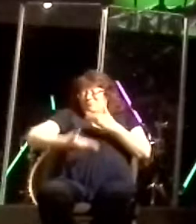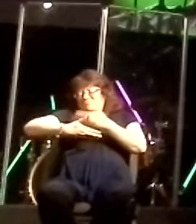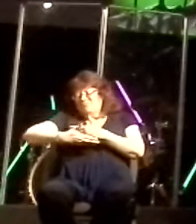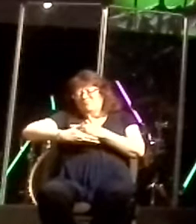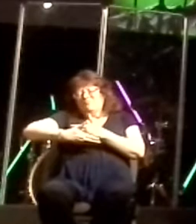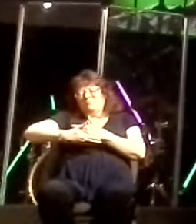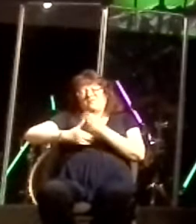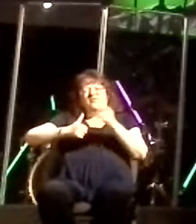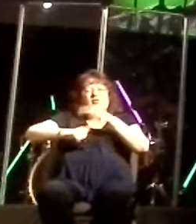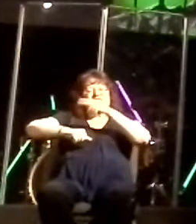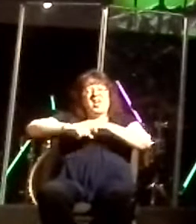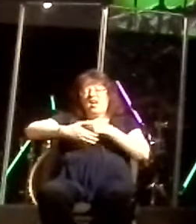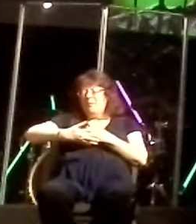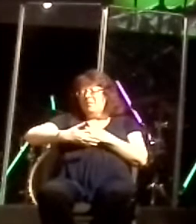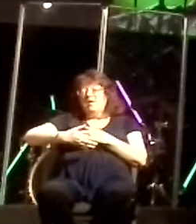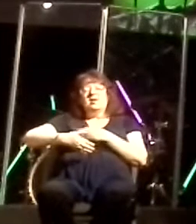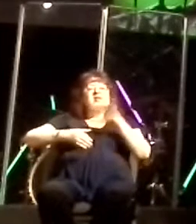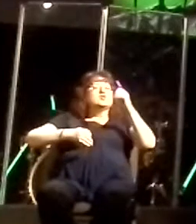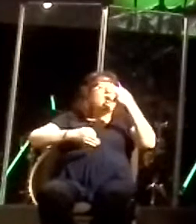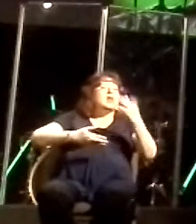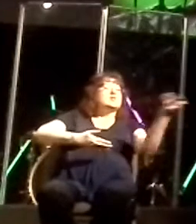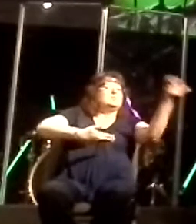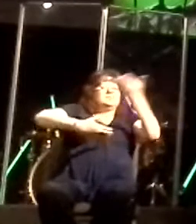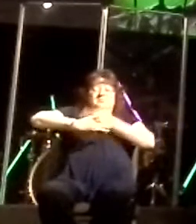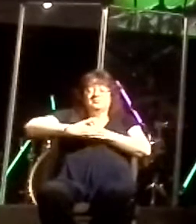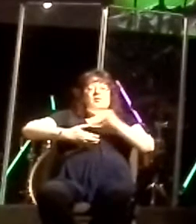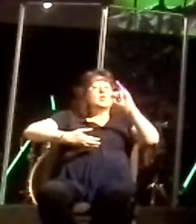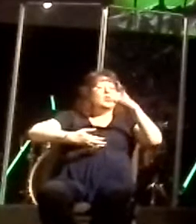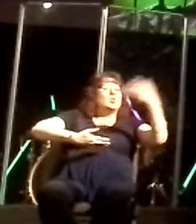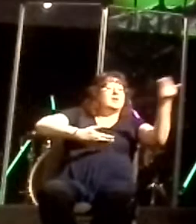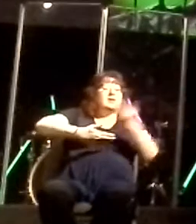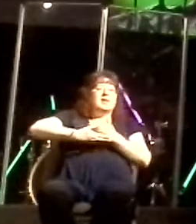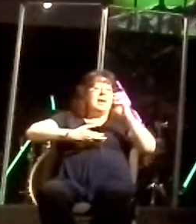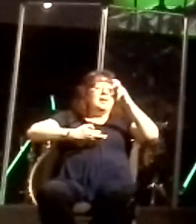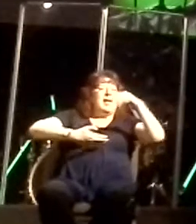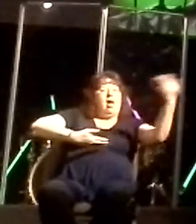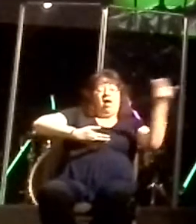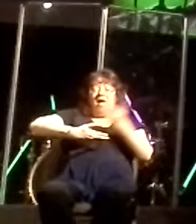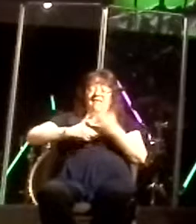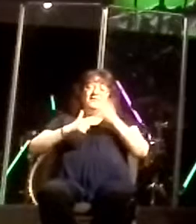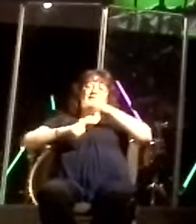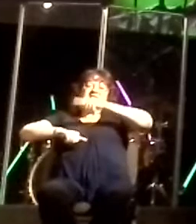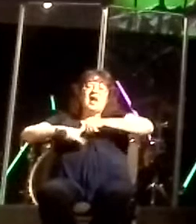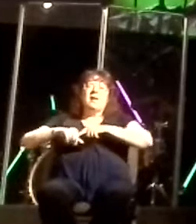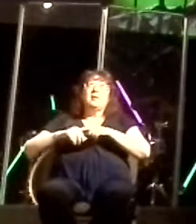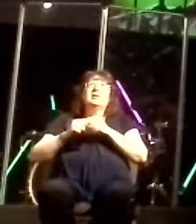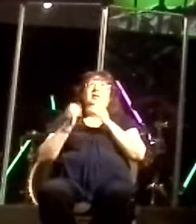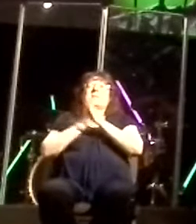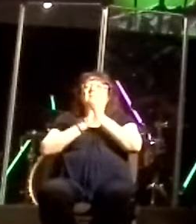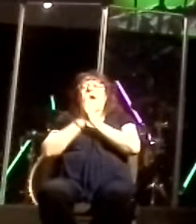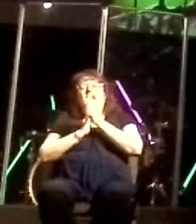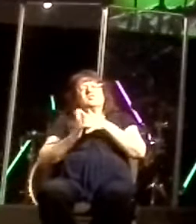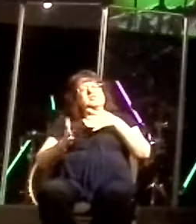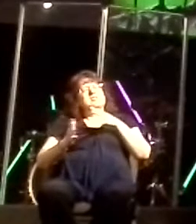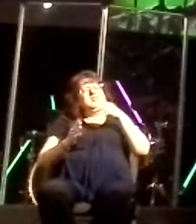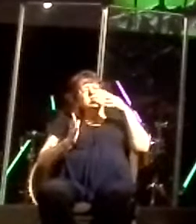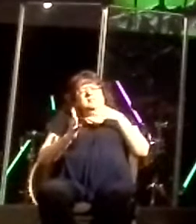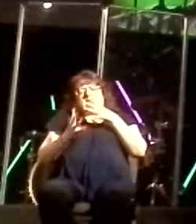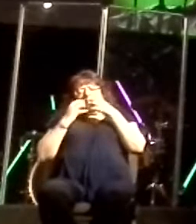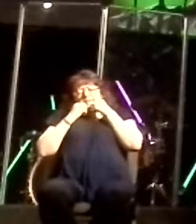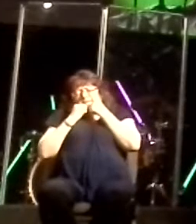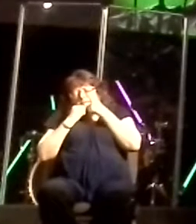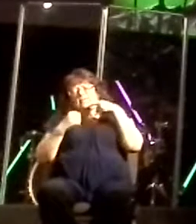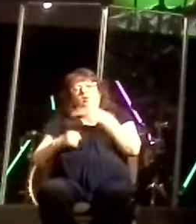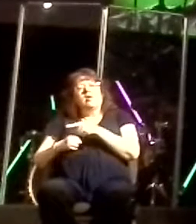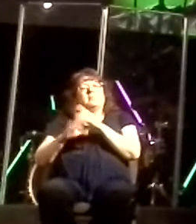hands, my hands for the first time. They put Josh in my hands and Luke in my hands and Abigail in my hands for the first time. So much passion, such deep love for